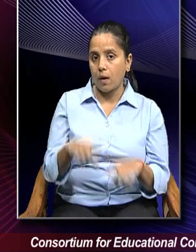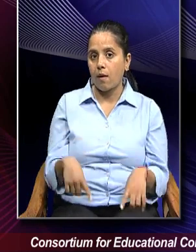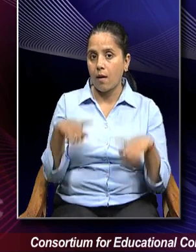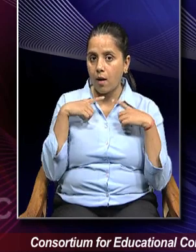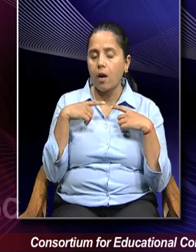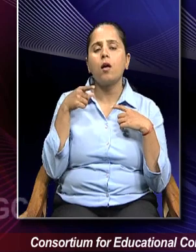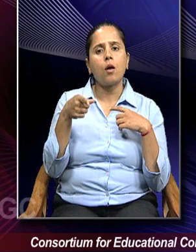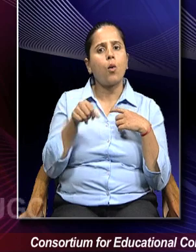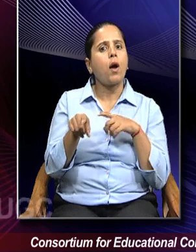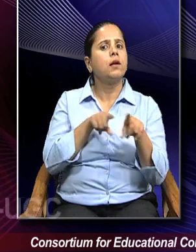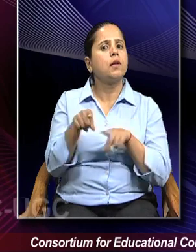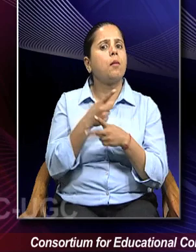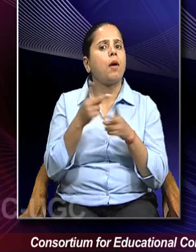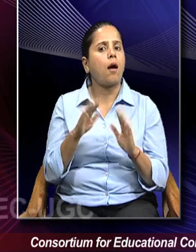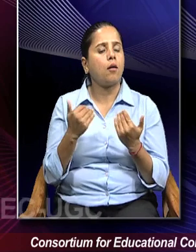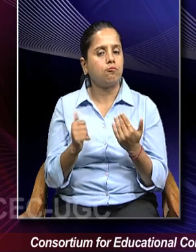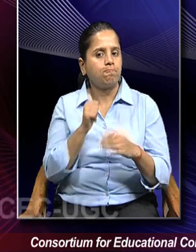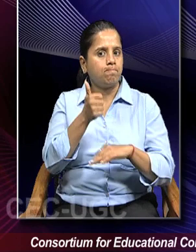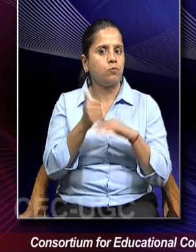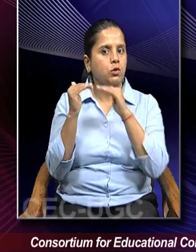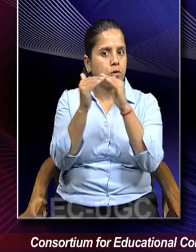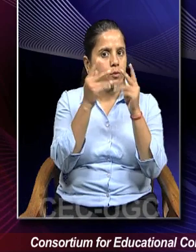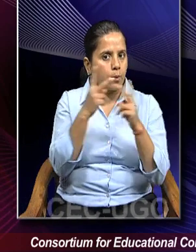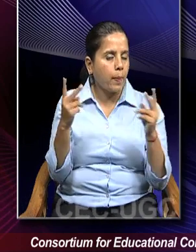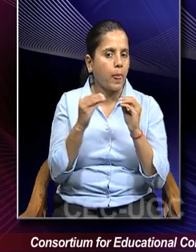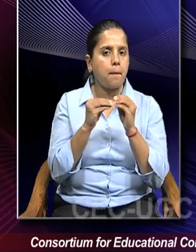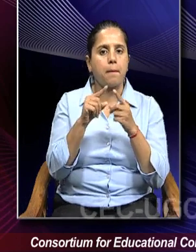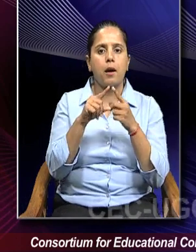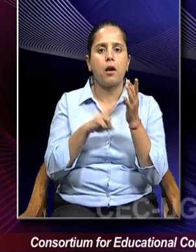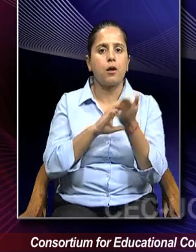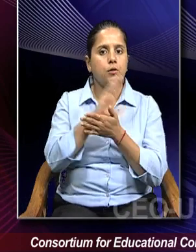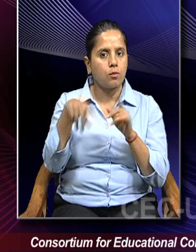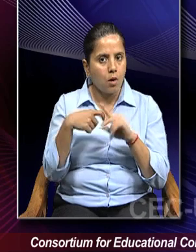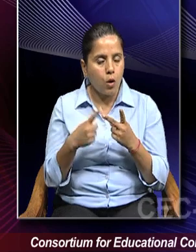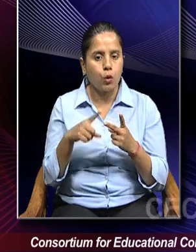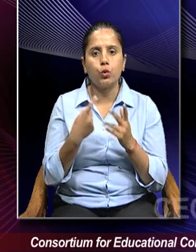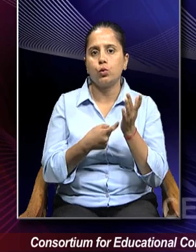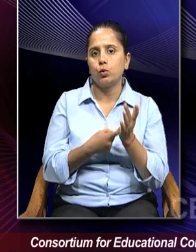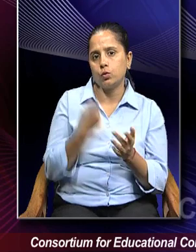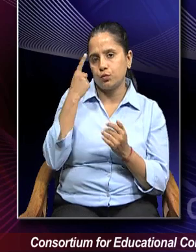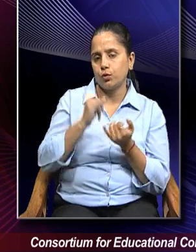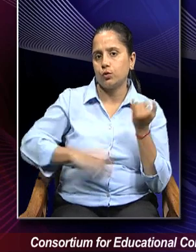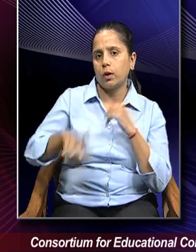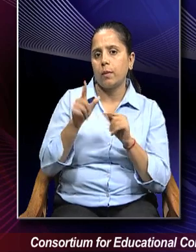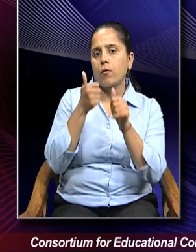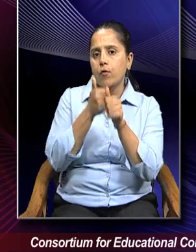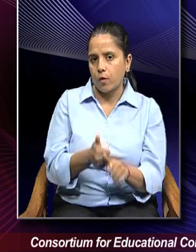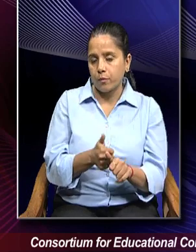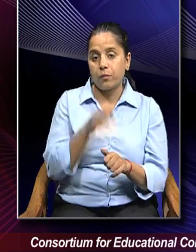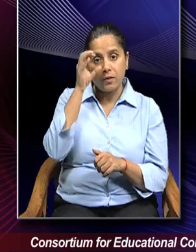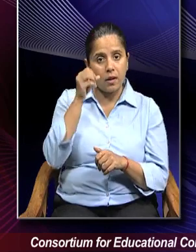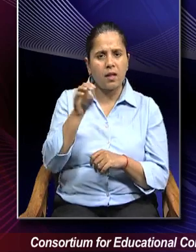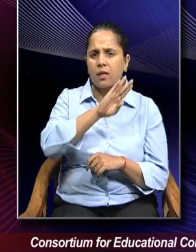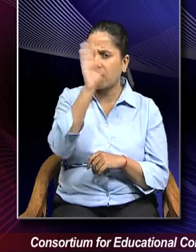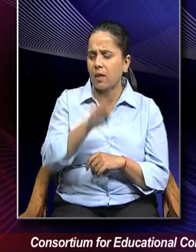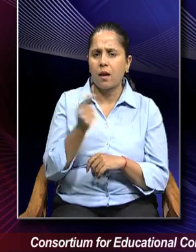itself is an example of setting standards, setting benchmark, setting norms for the society to follow. and Gandhiji never